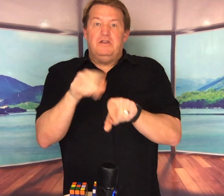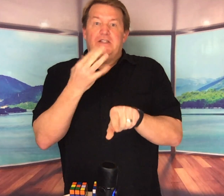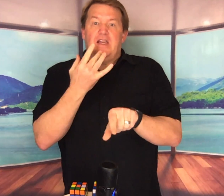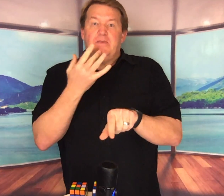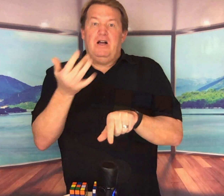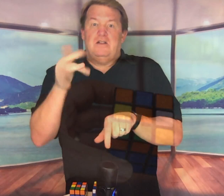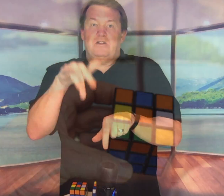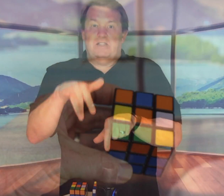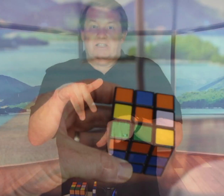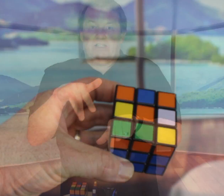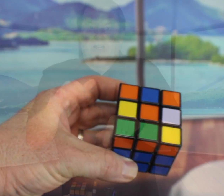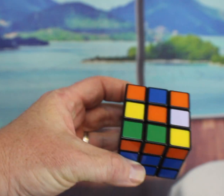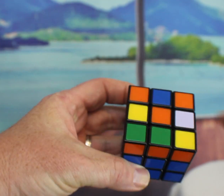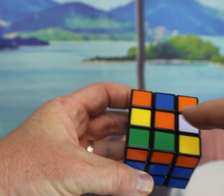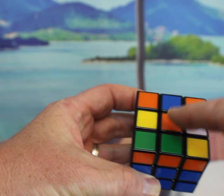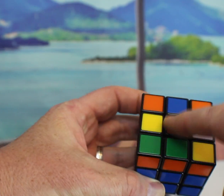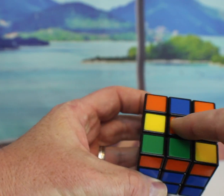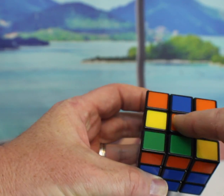same color as the center.